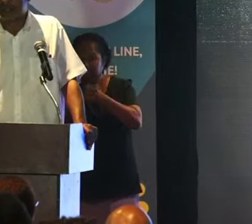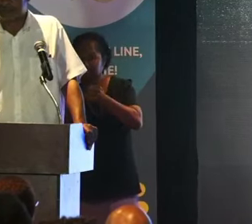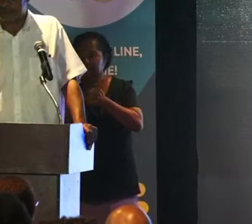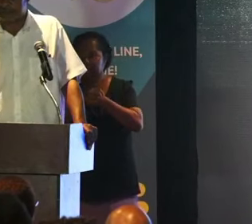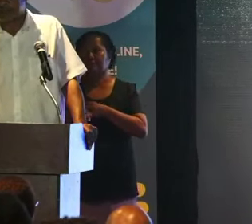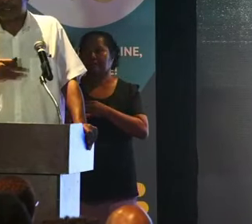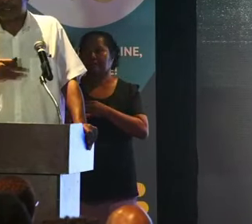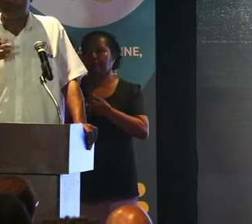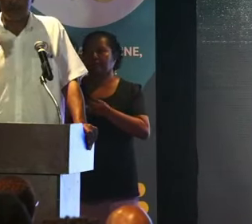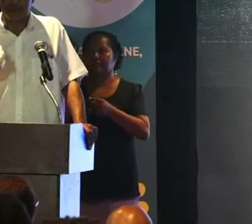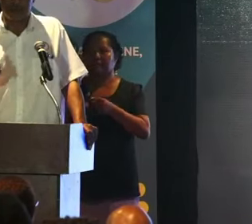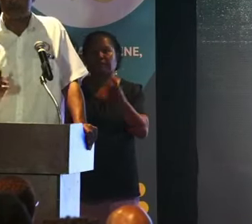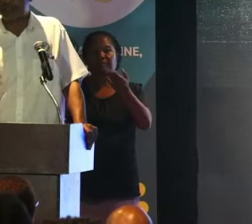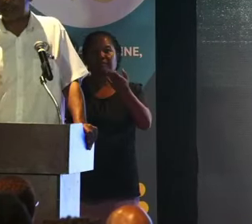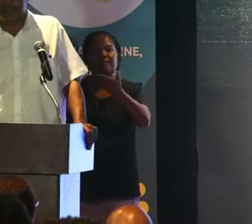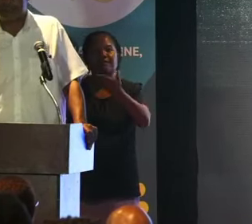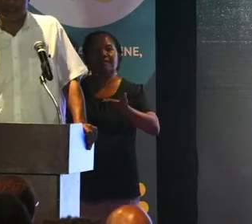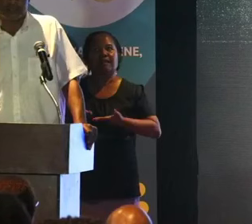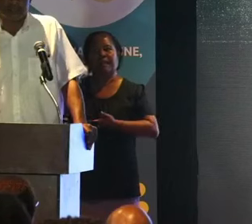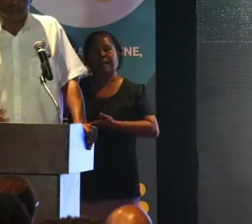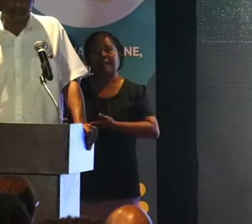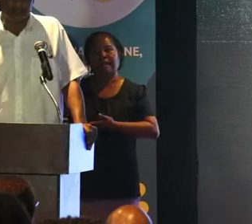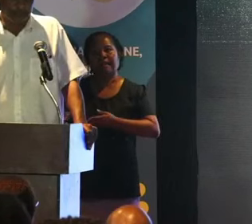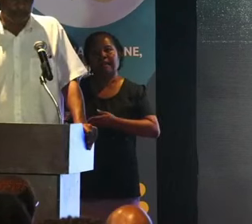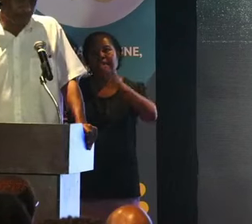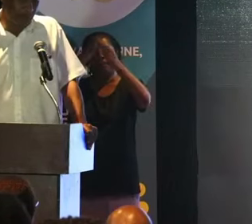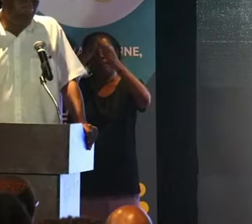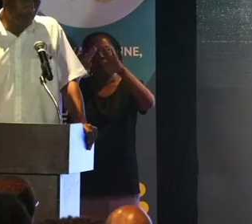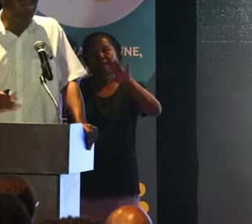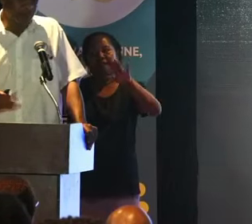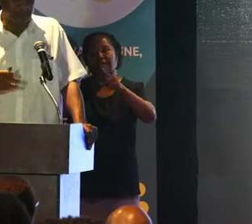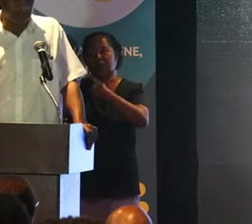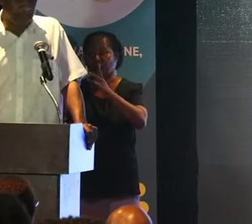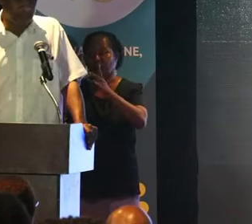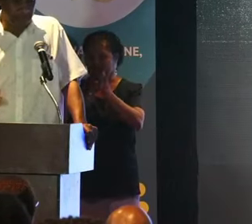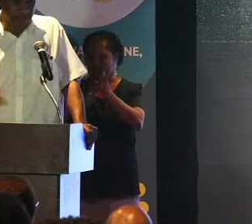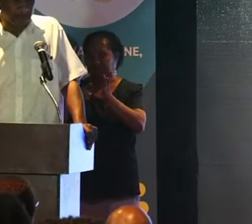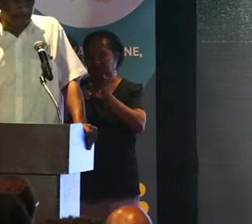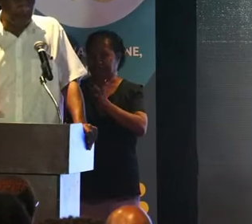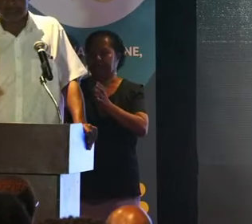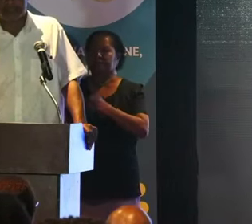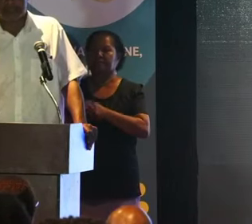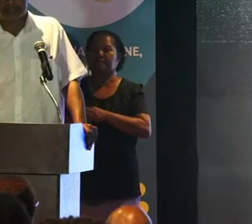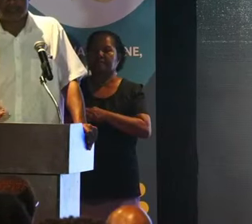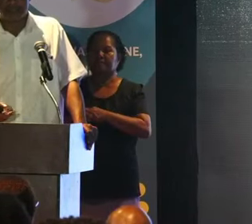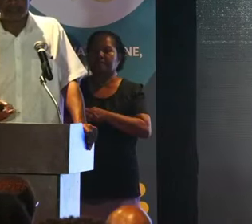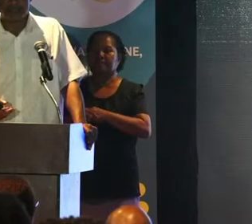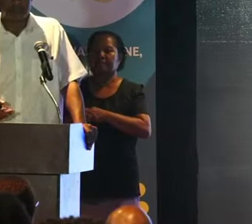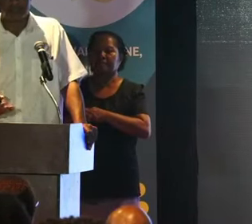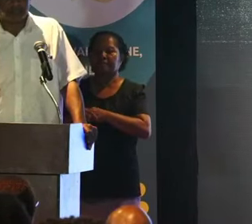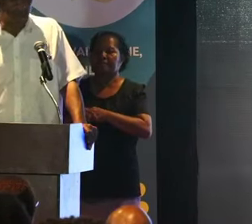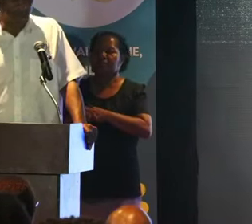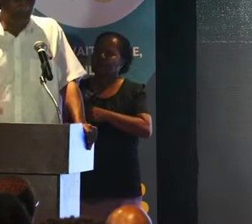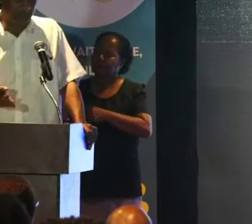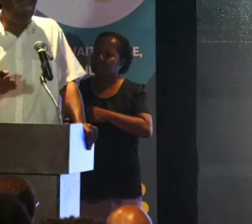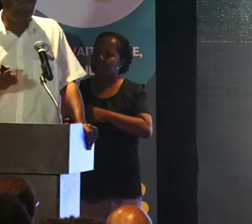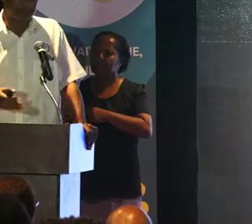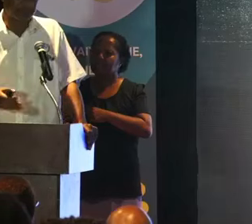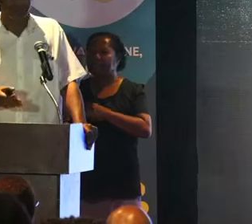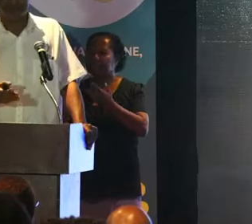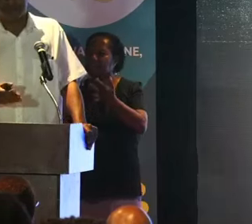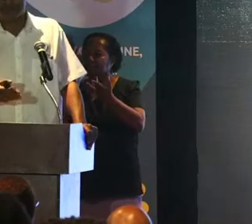in Mount Hagen or in Mosby, or you go through a third party, you